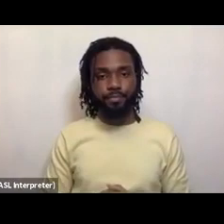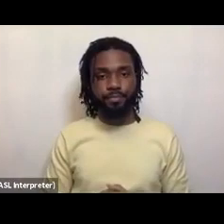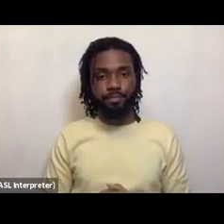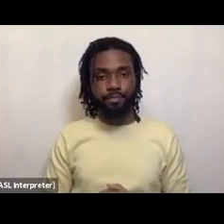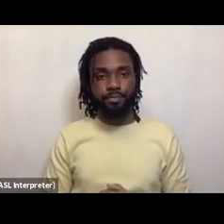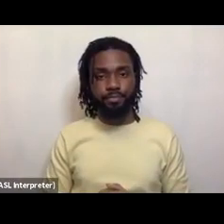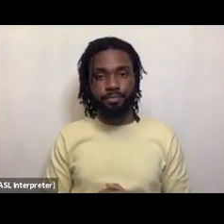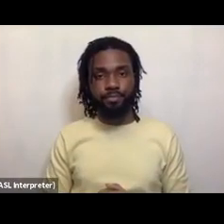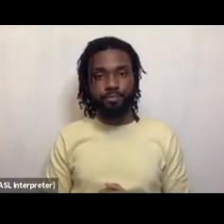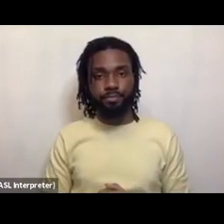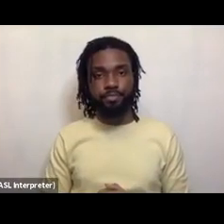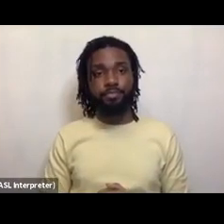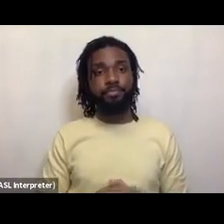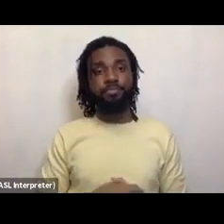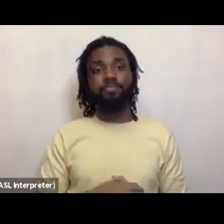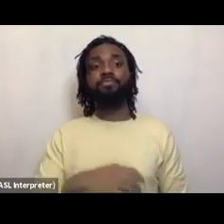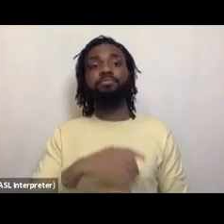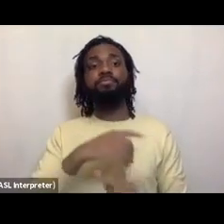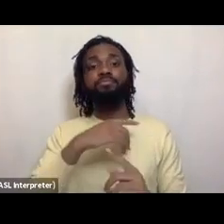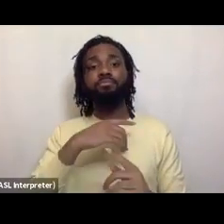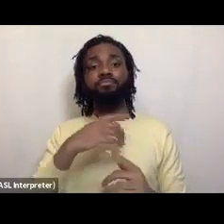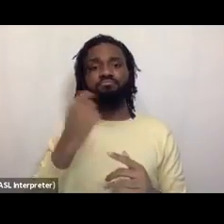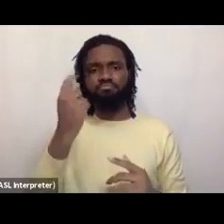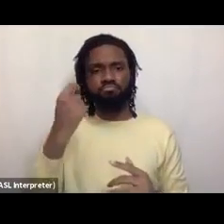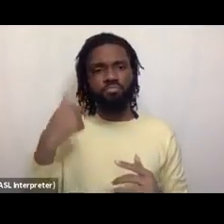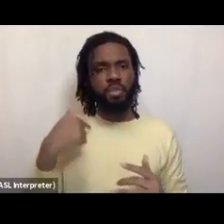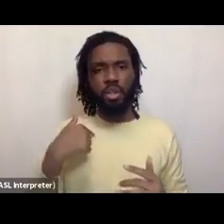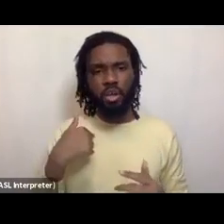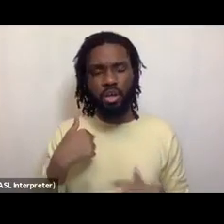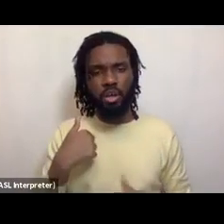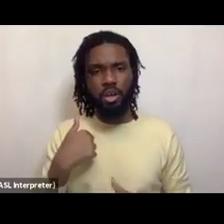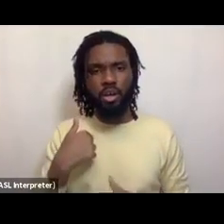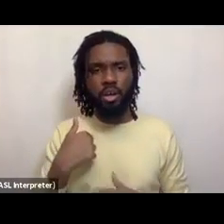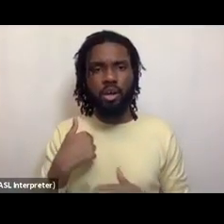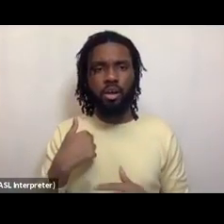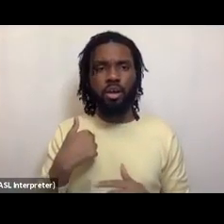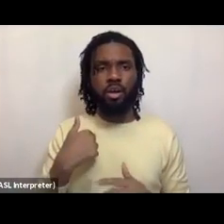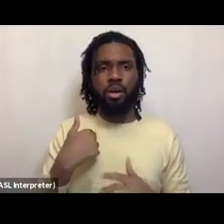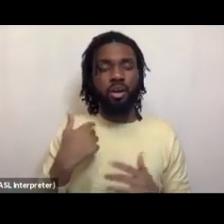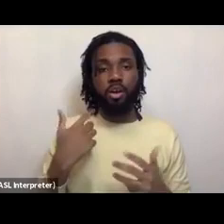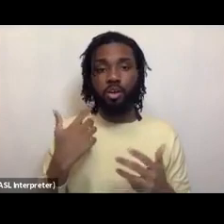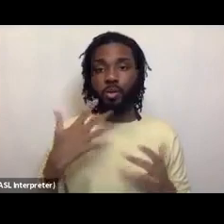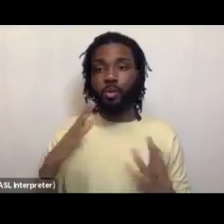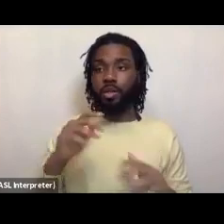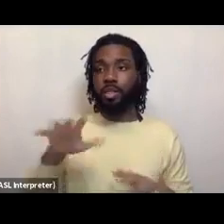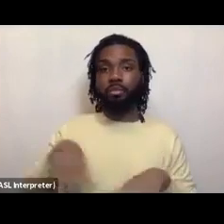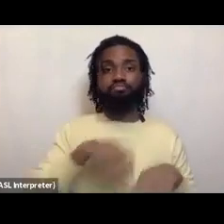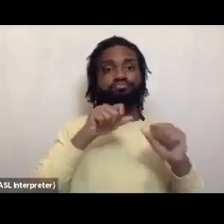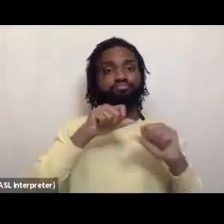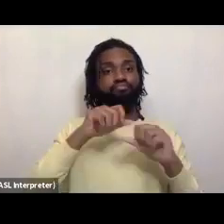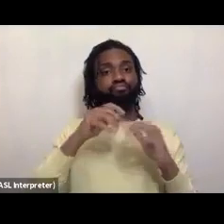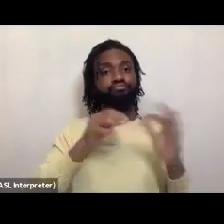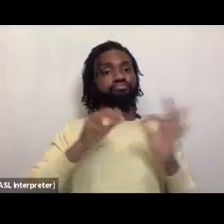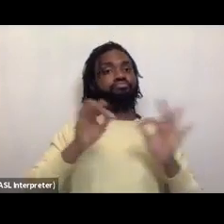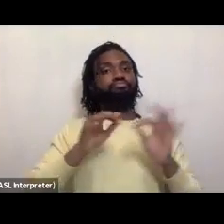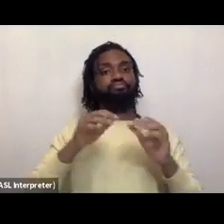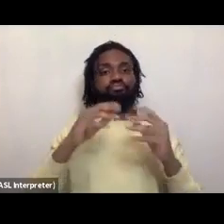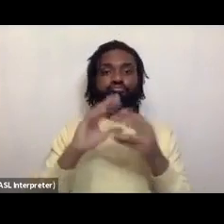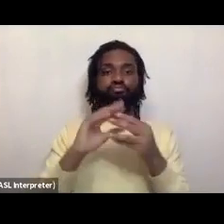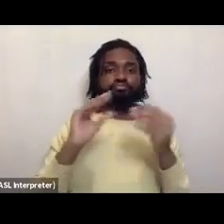And I don't want to like spend too much time putting this talking really. So I do want to say